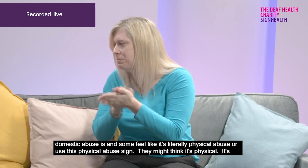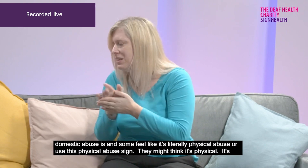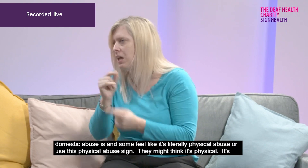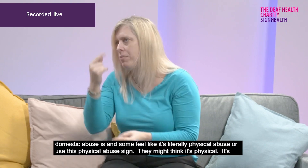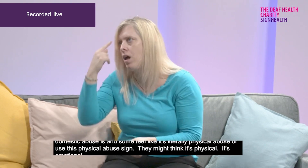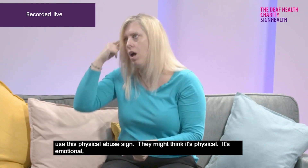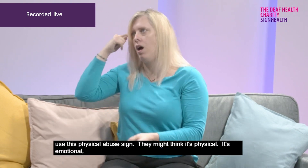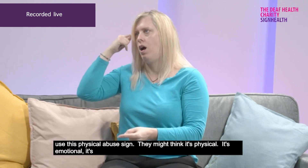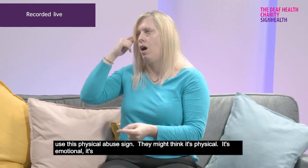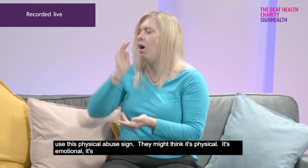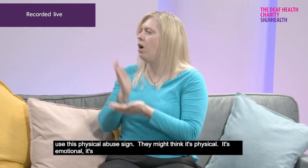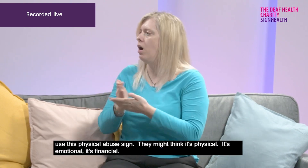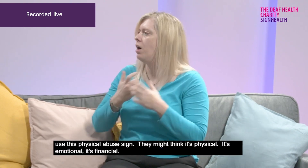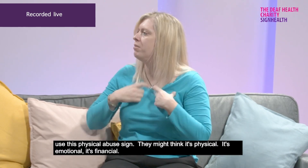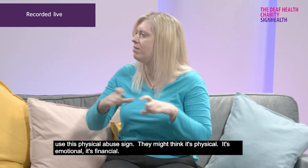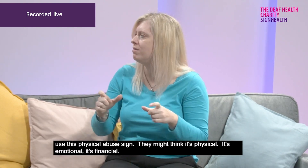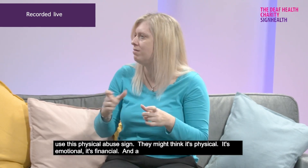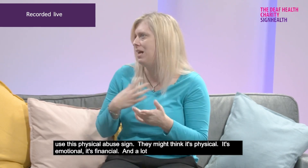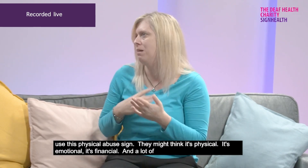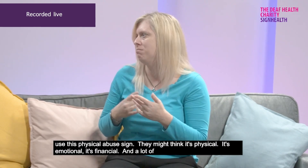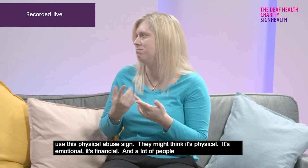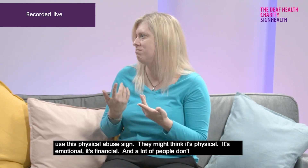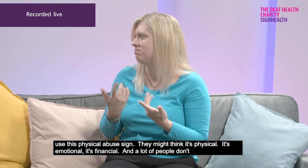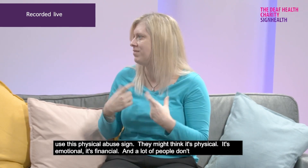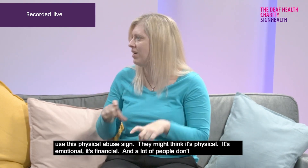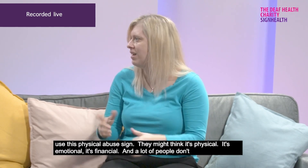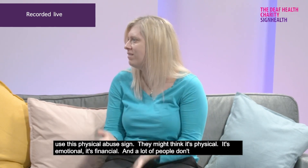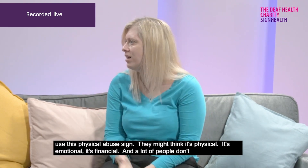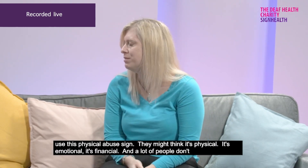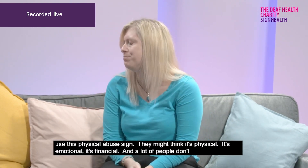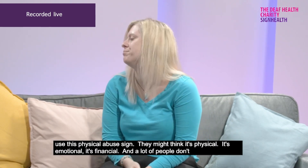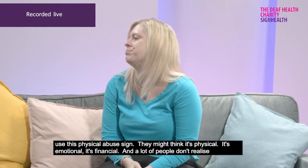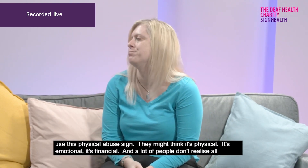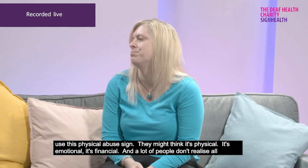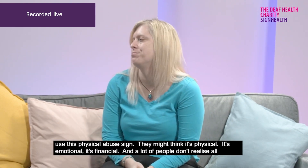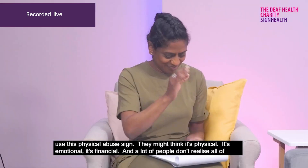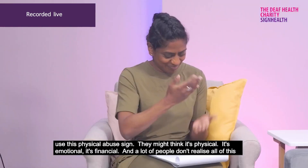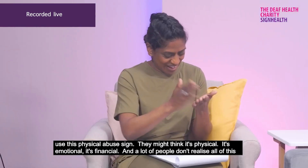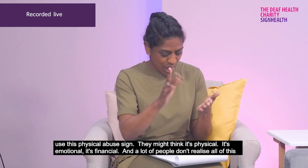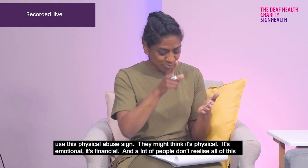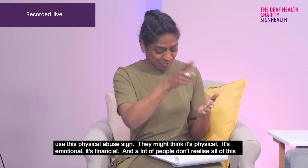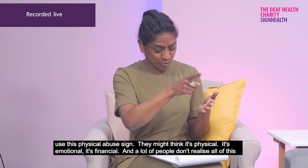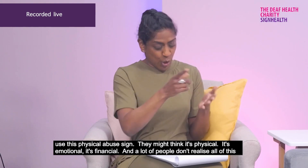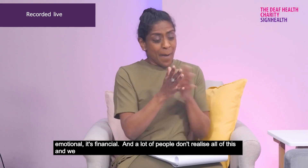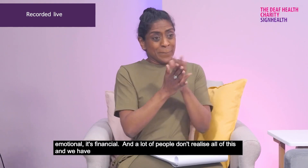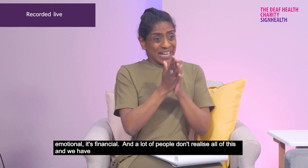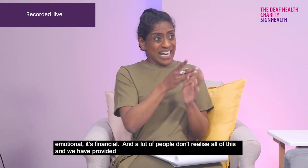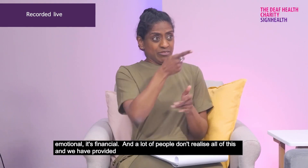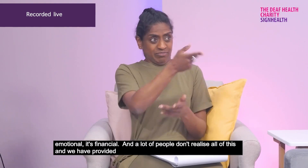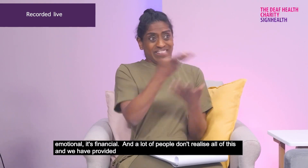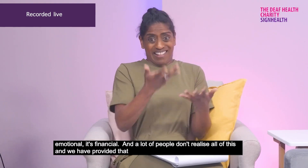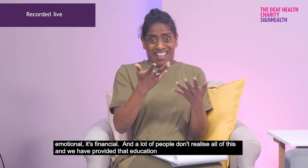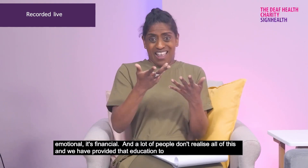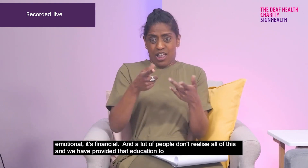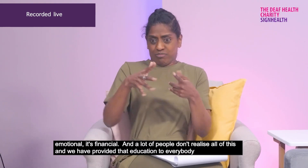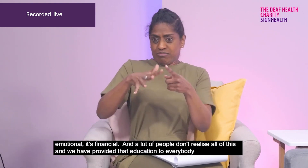emotional, it's financial. And a lot of people don't realise all of this. And we've provided that education to